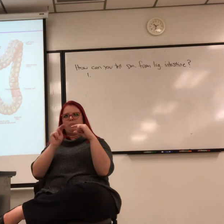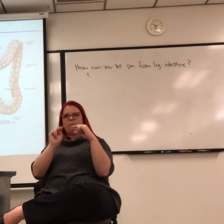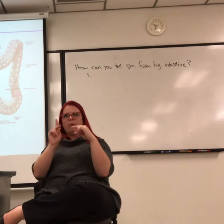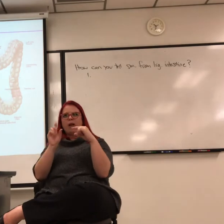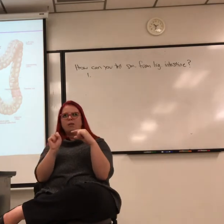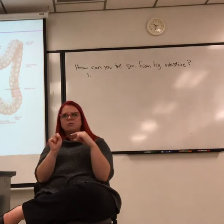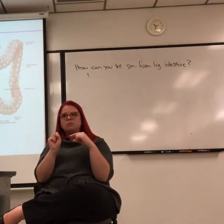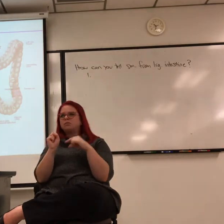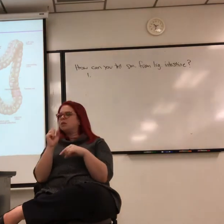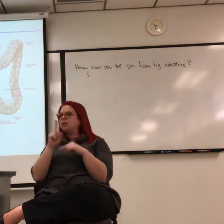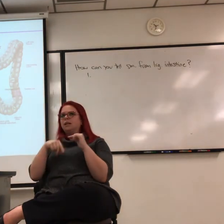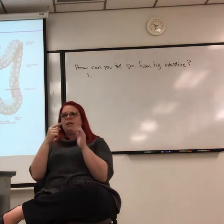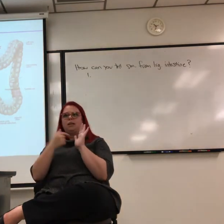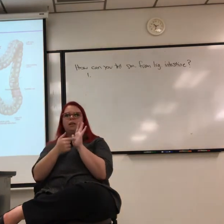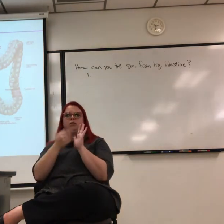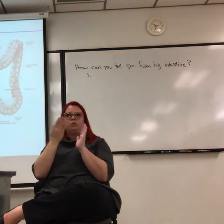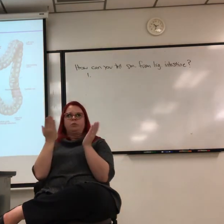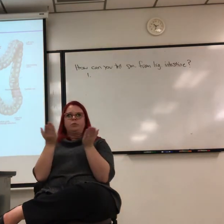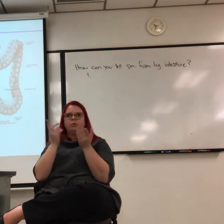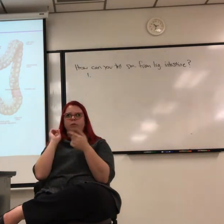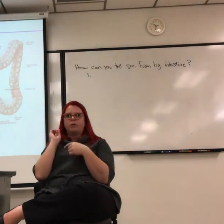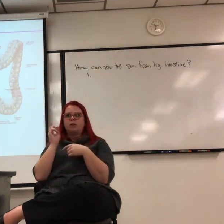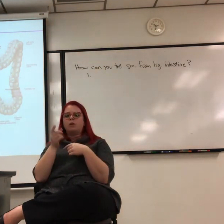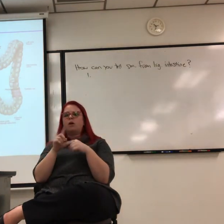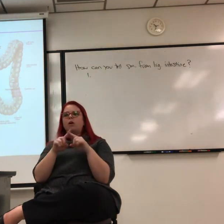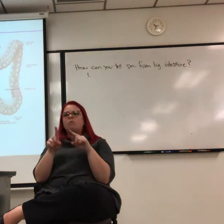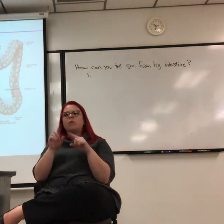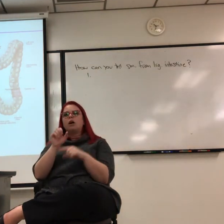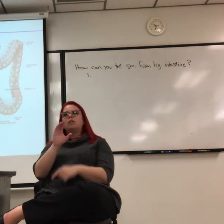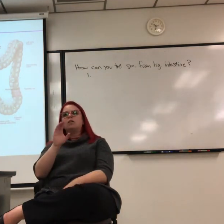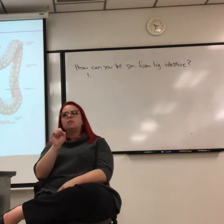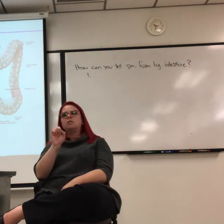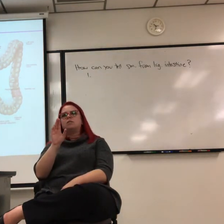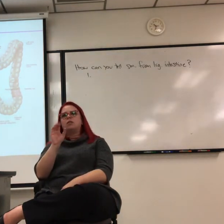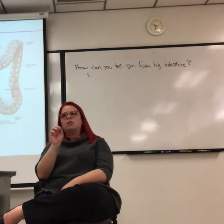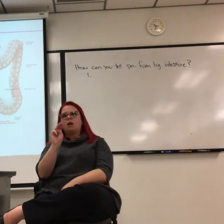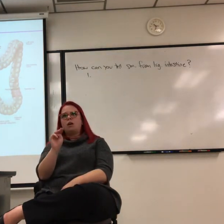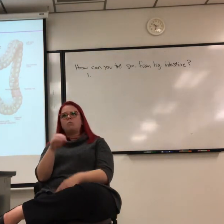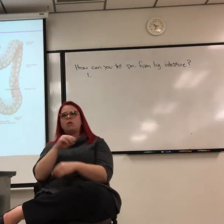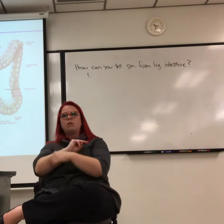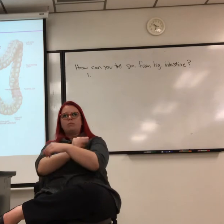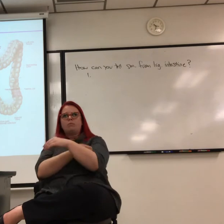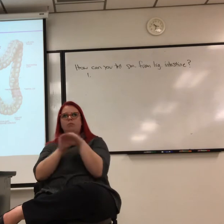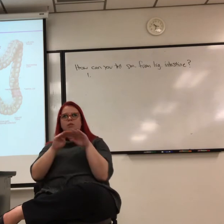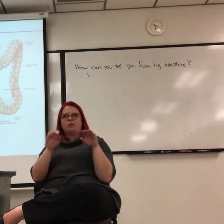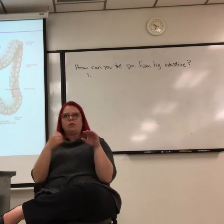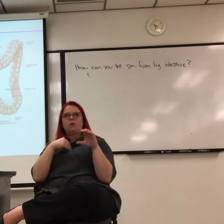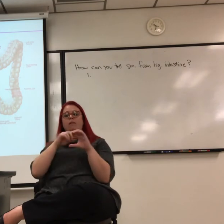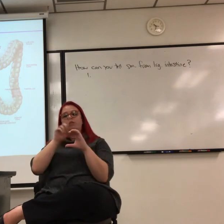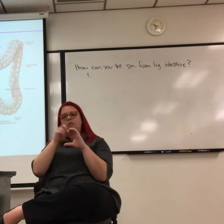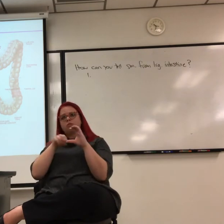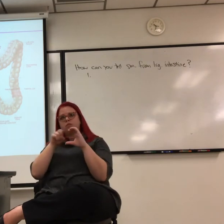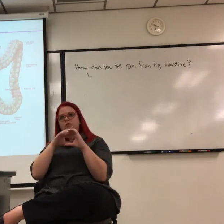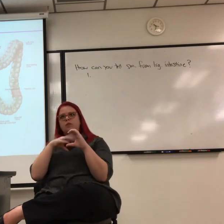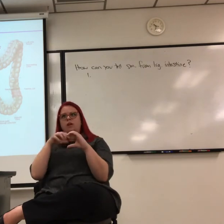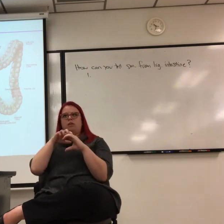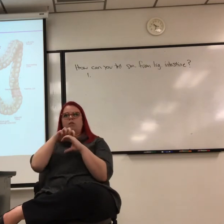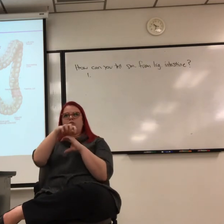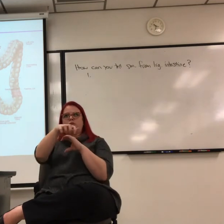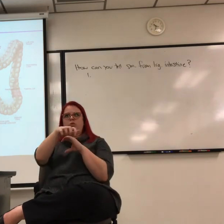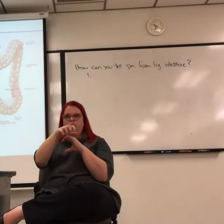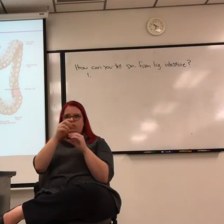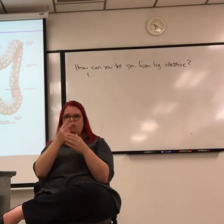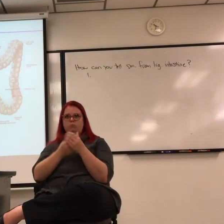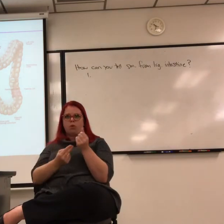but the cecum, the muscle layer, we have circular and longitudinal layer. In the colon,